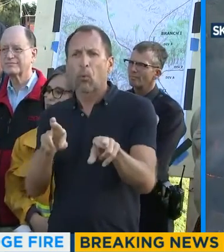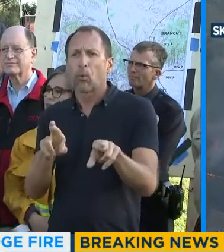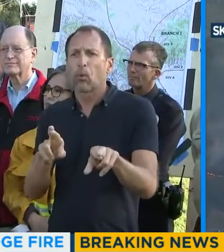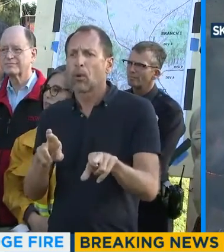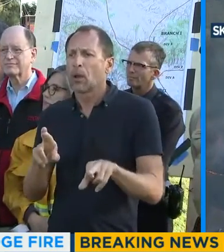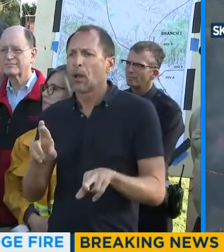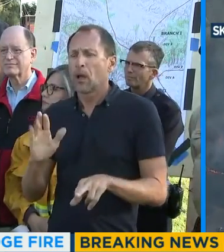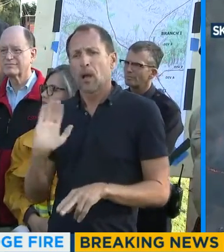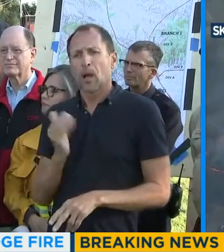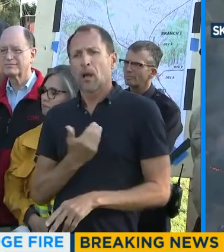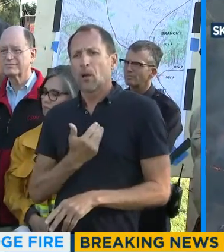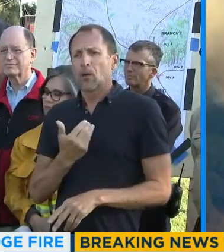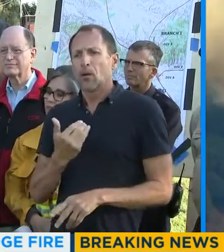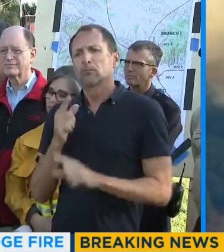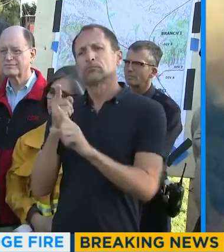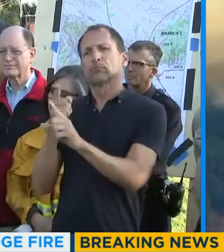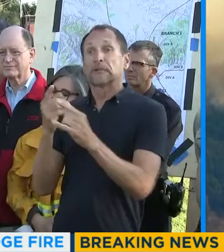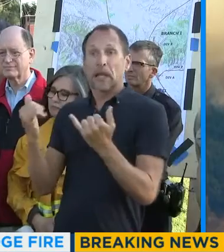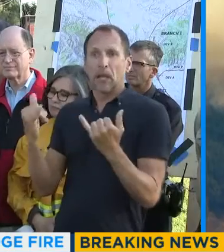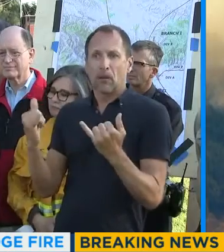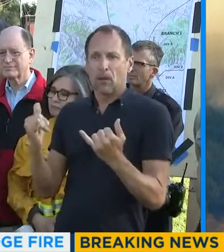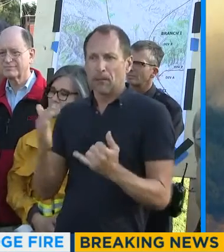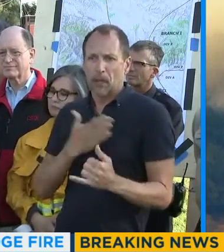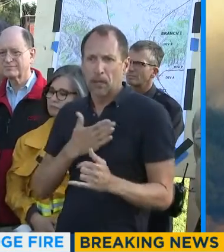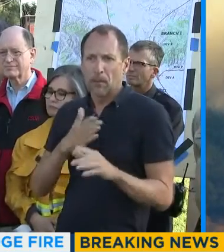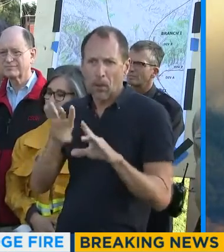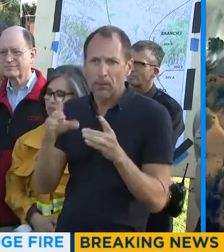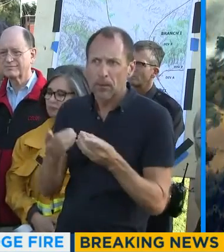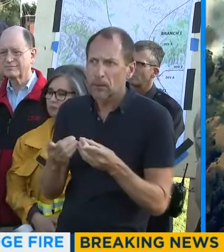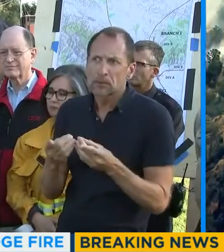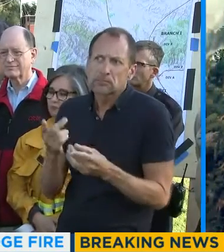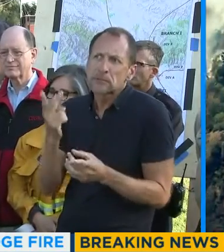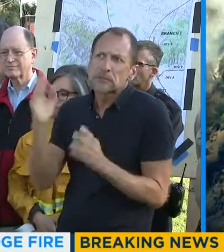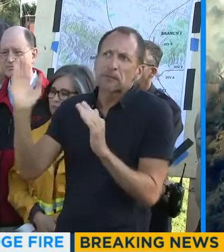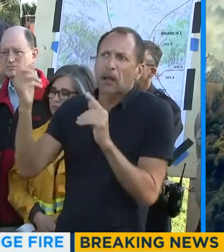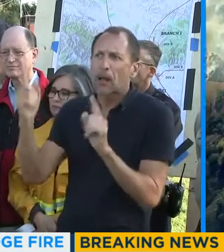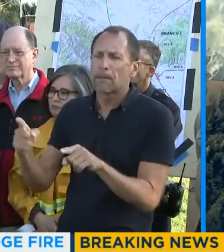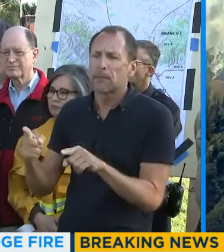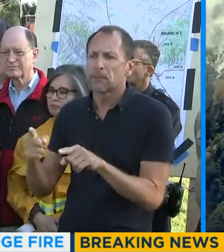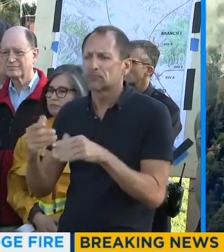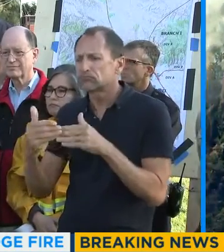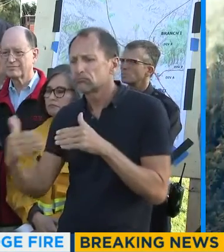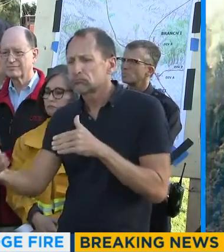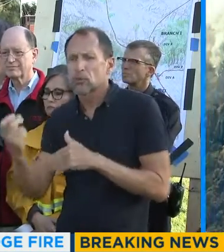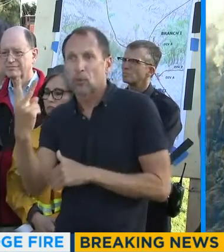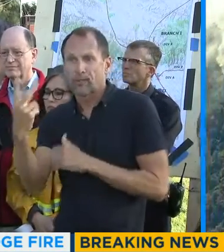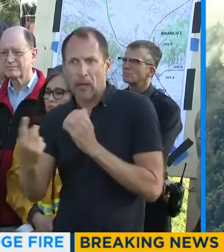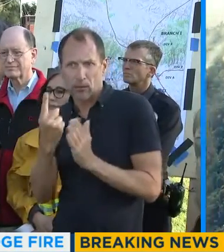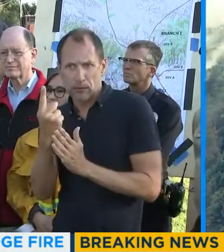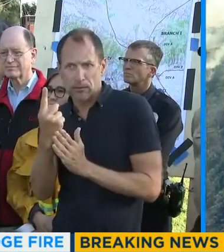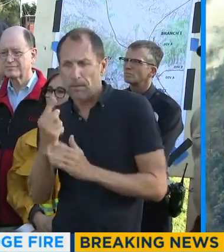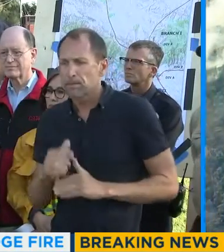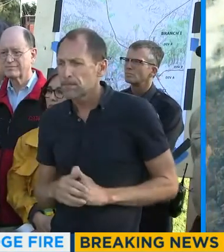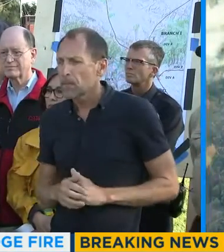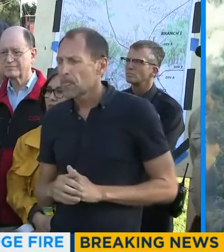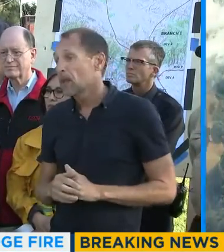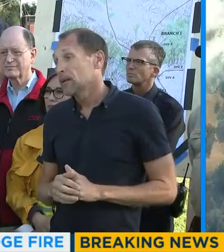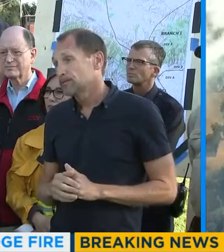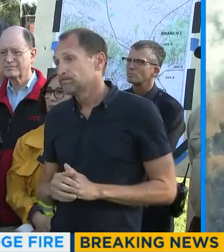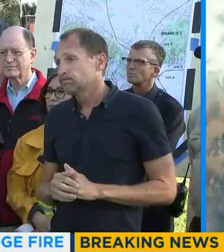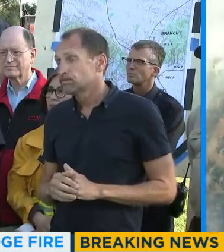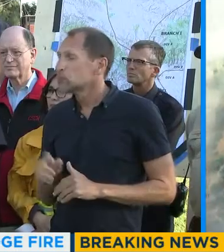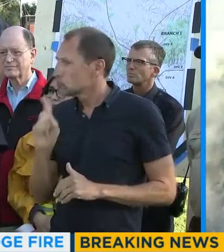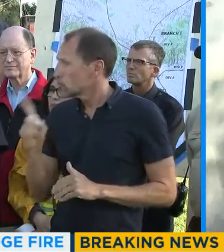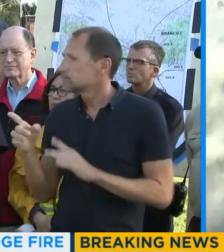where the department is now, what our missions are, and what we see going on over the next 12-hour period. First, as has been said,